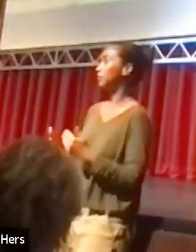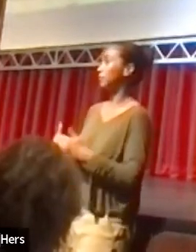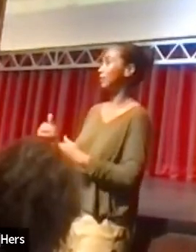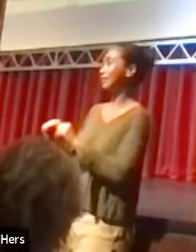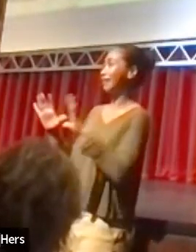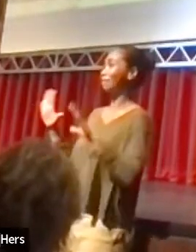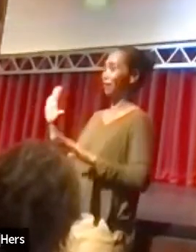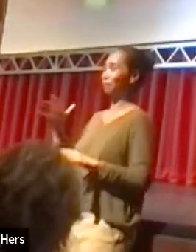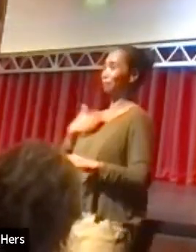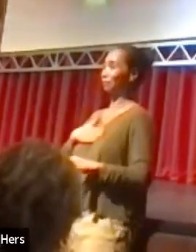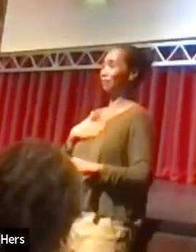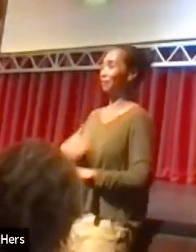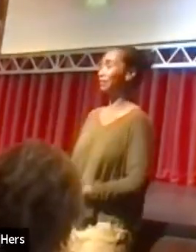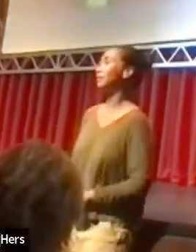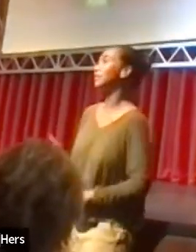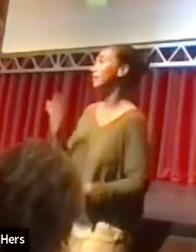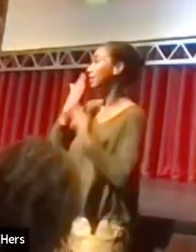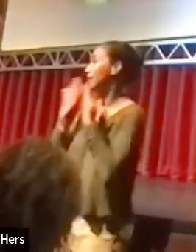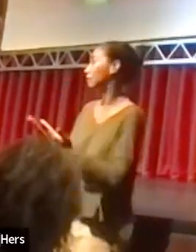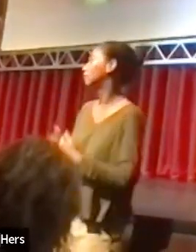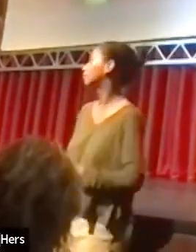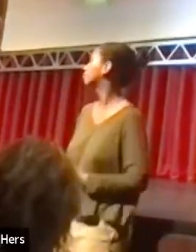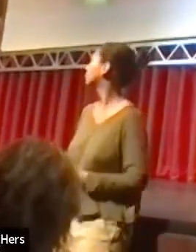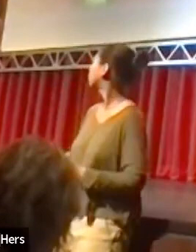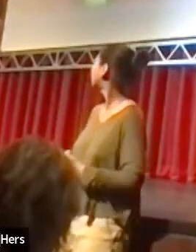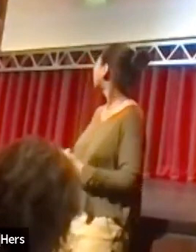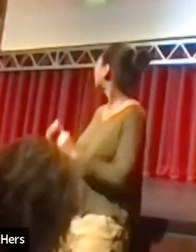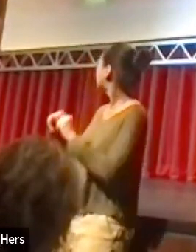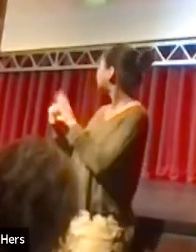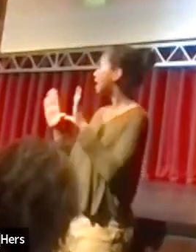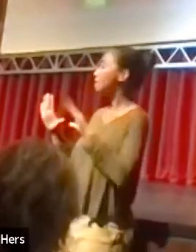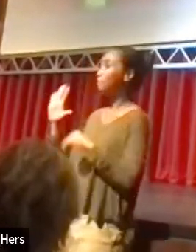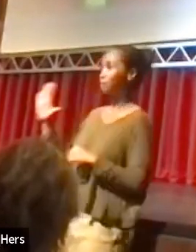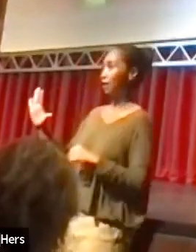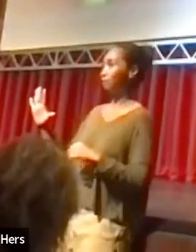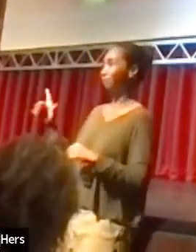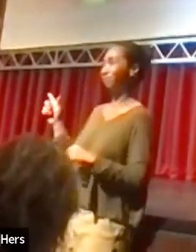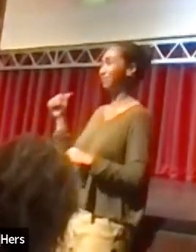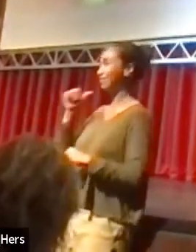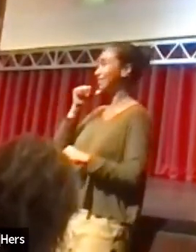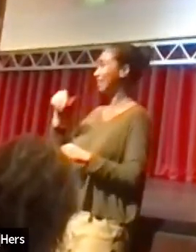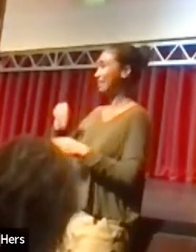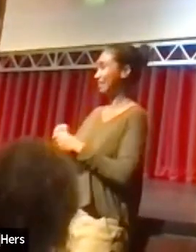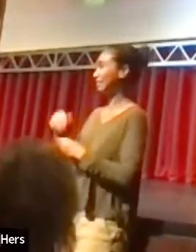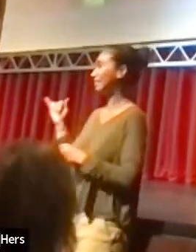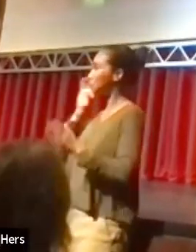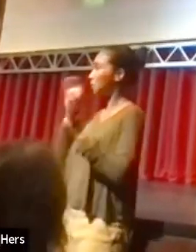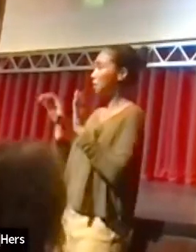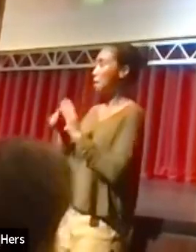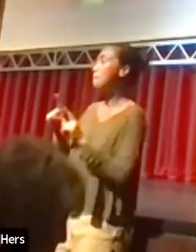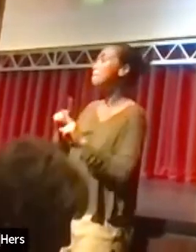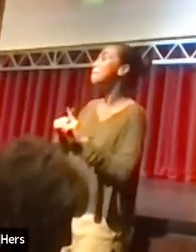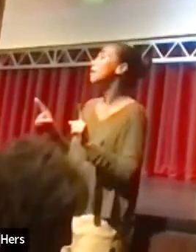Slide five, please. Thank you. Slide five. She's not in this photo,